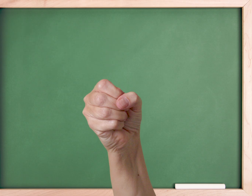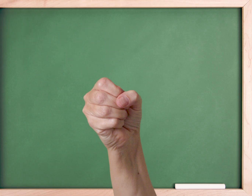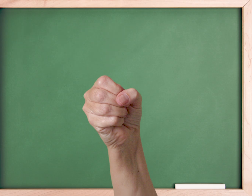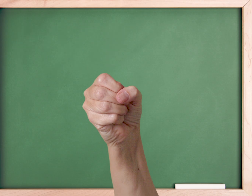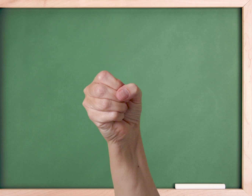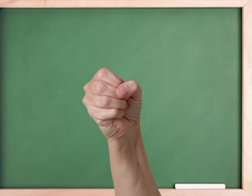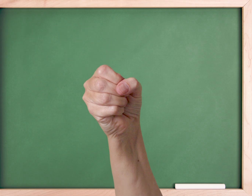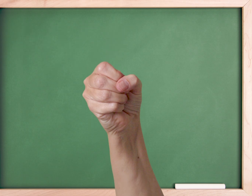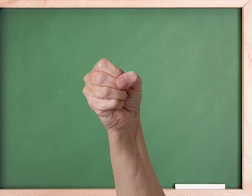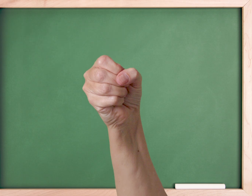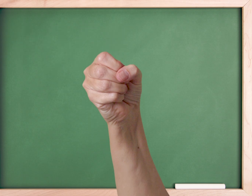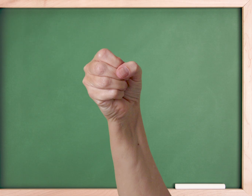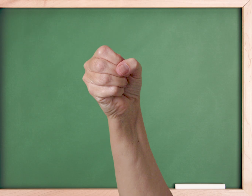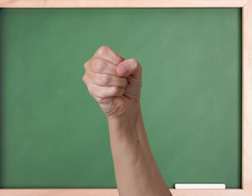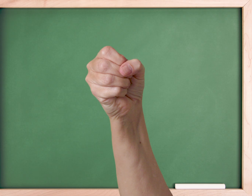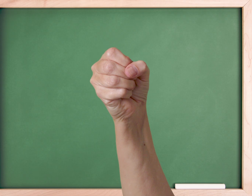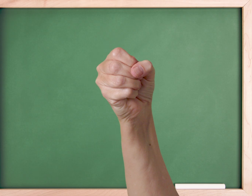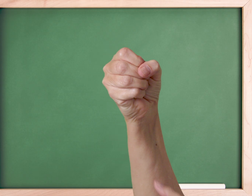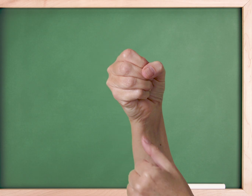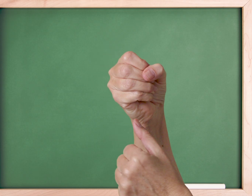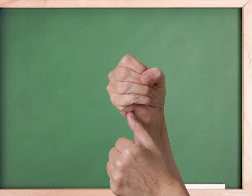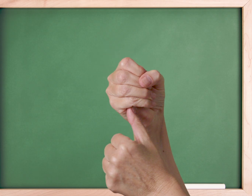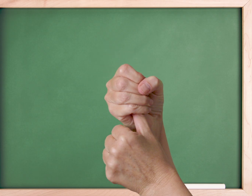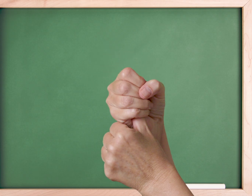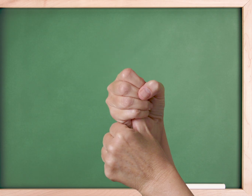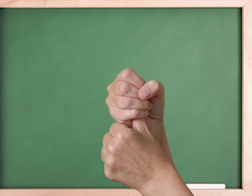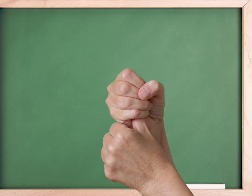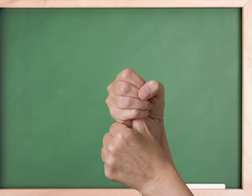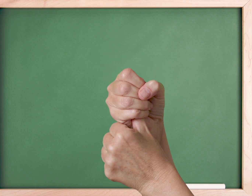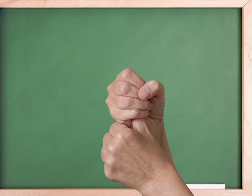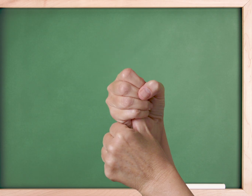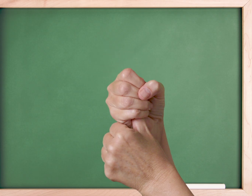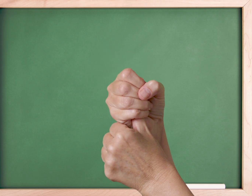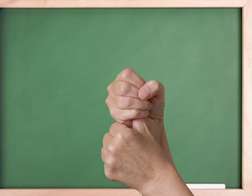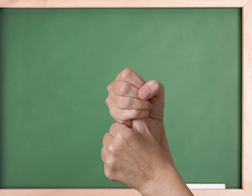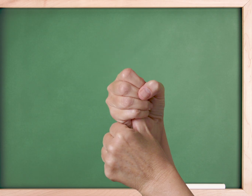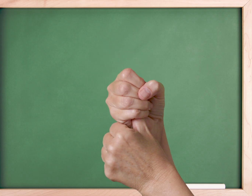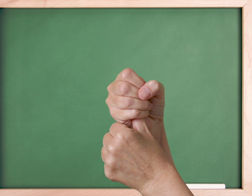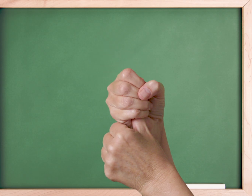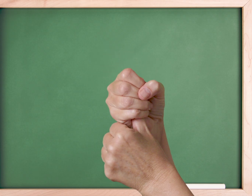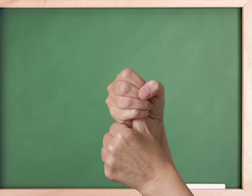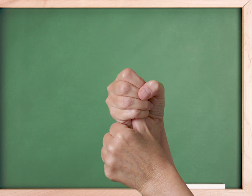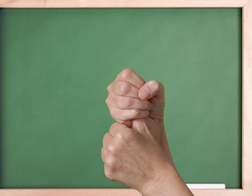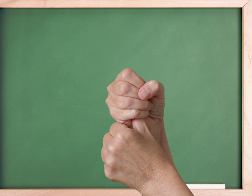finger side. Then with your dominant hand, make a fist and place your thumb into the opening of your other